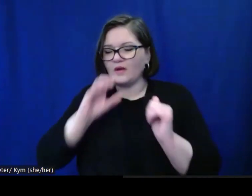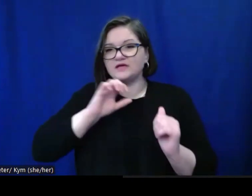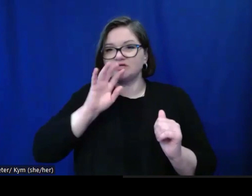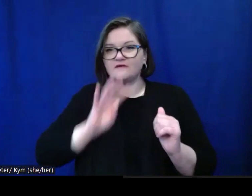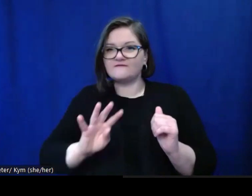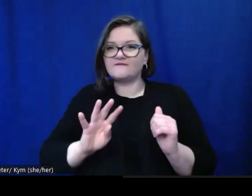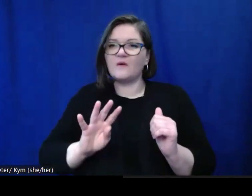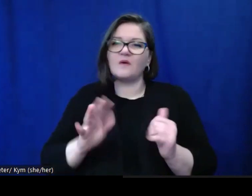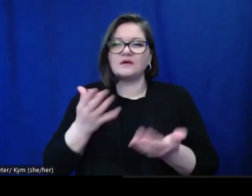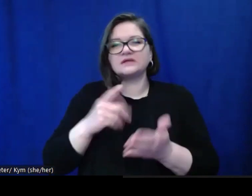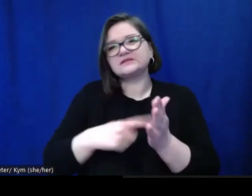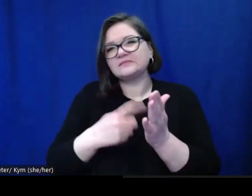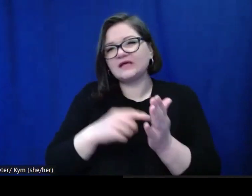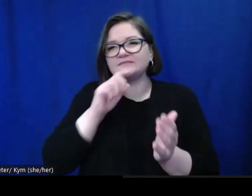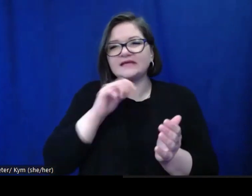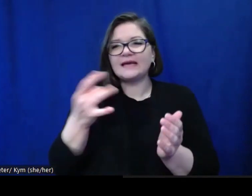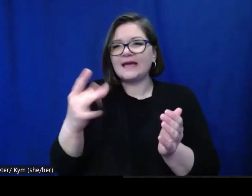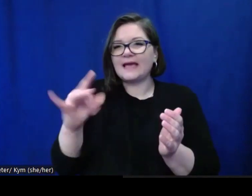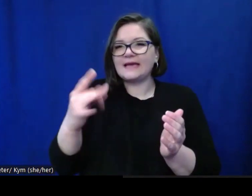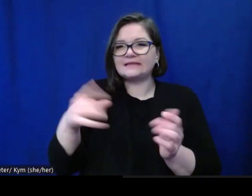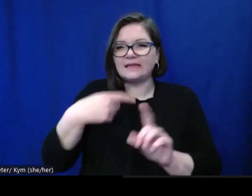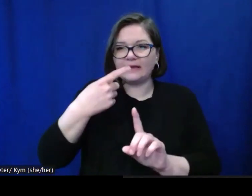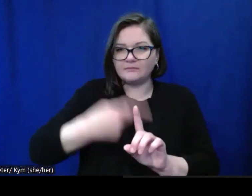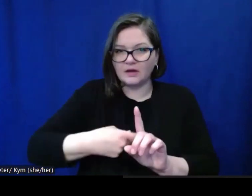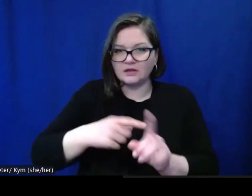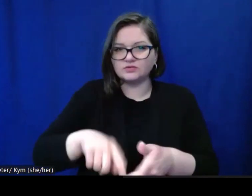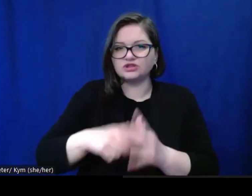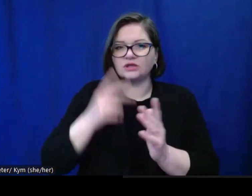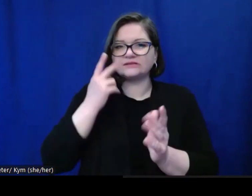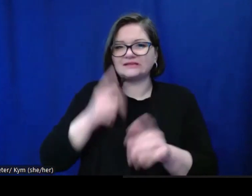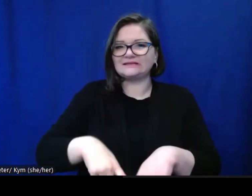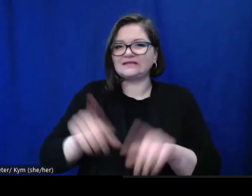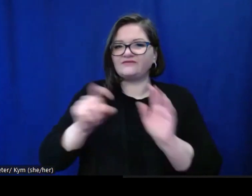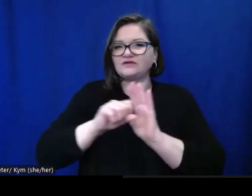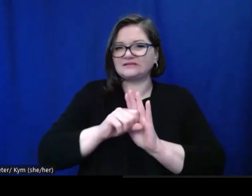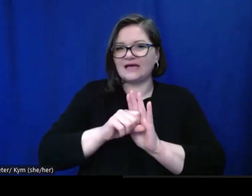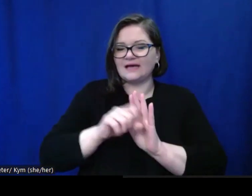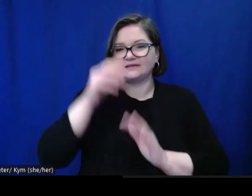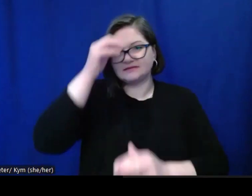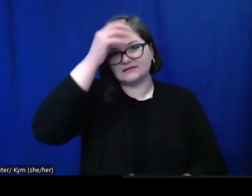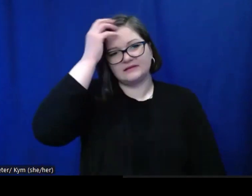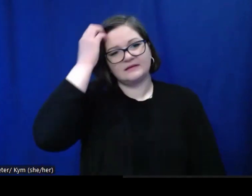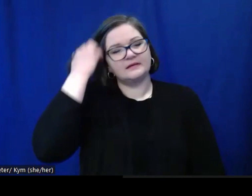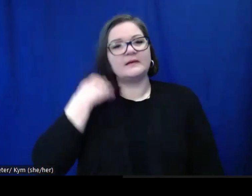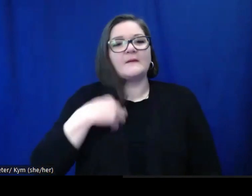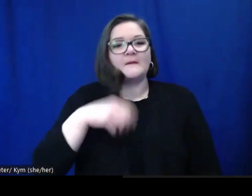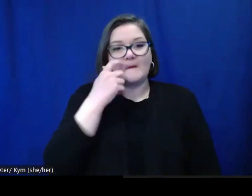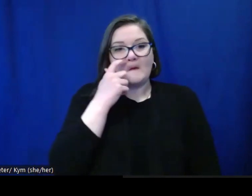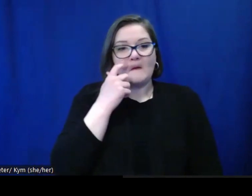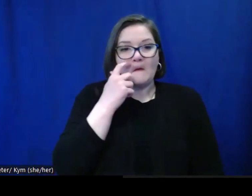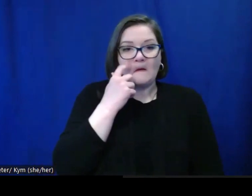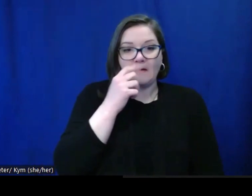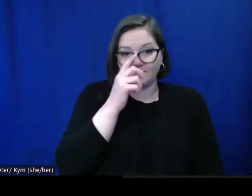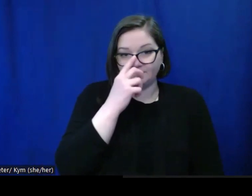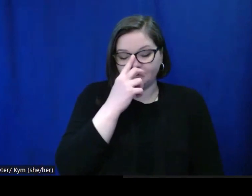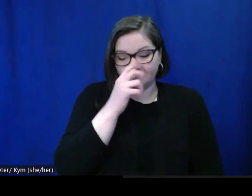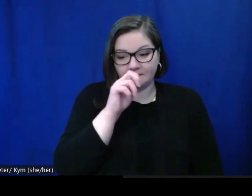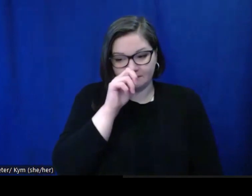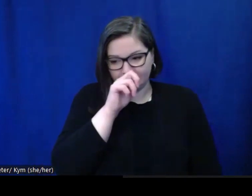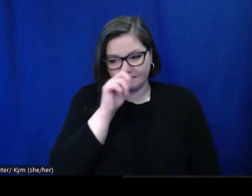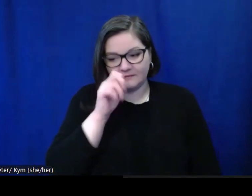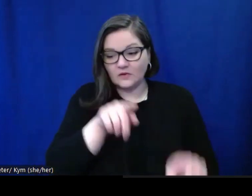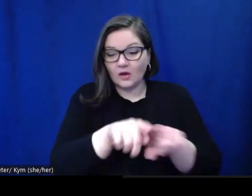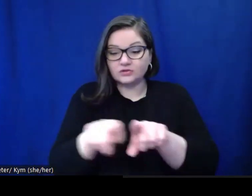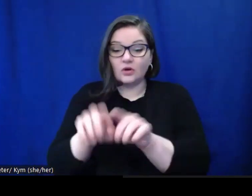about 18 months, we start seeing some different signs there. It's also important in making sure